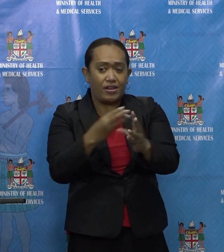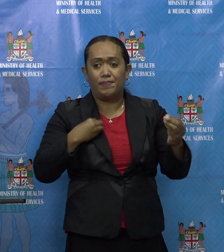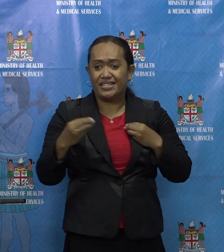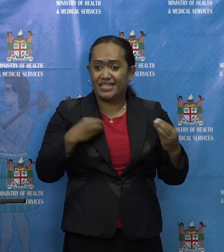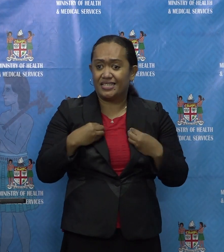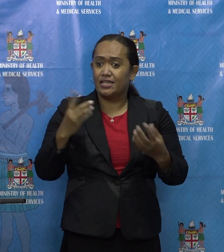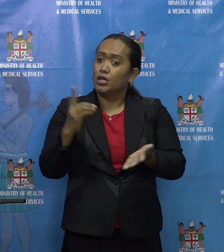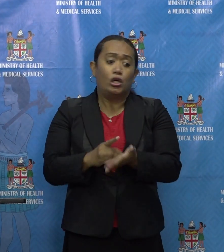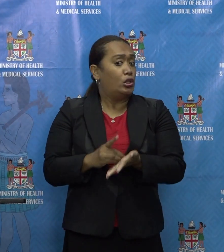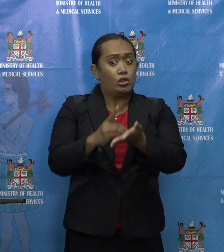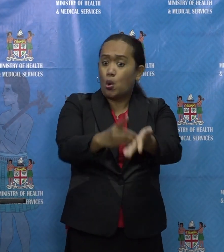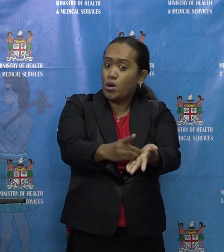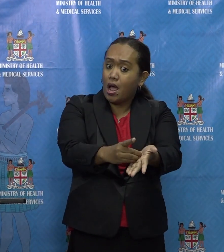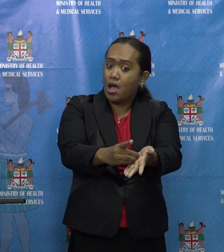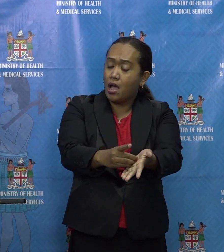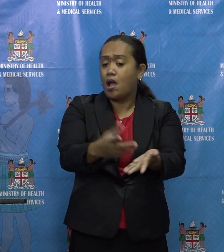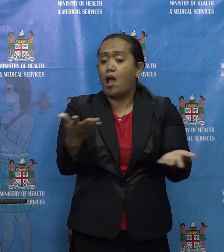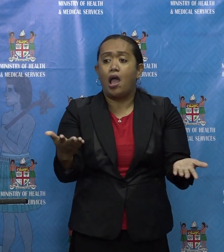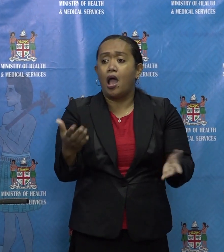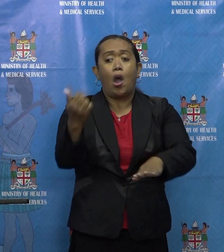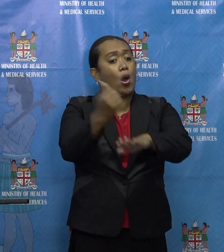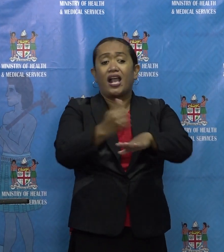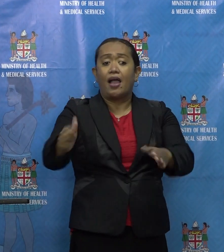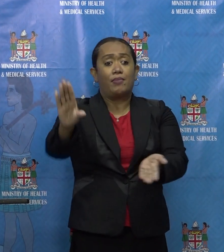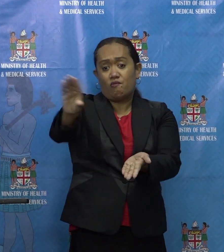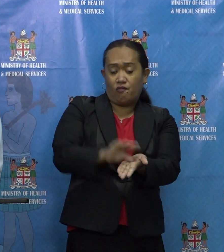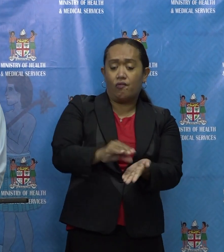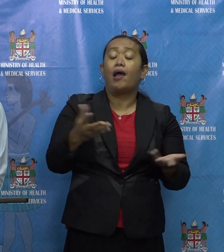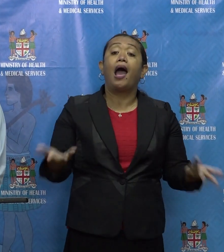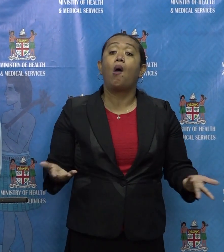funded or is it coming from government funds?